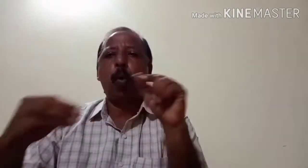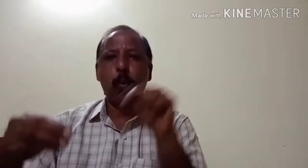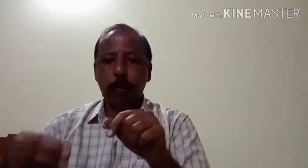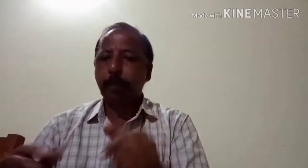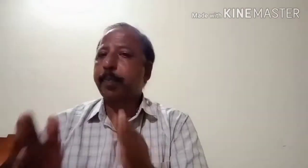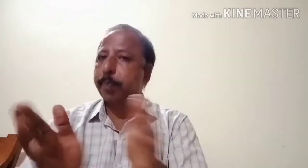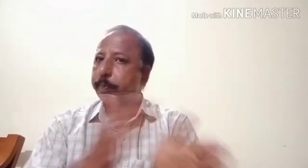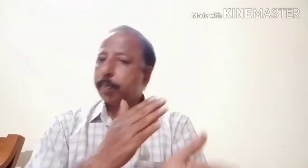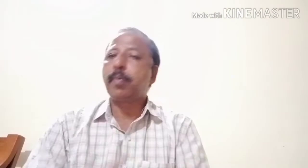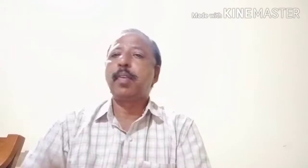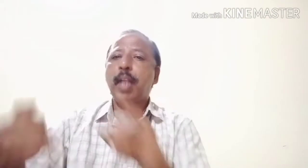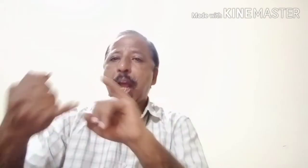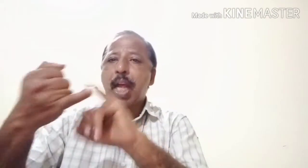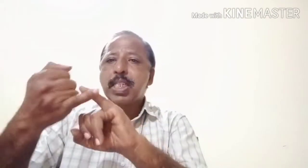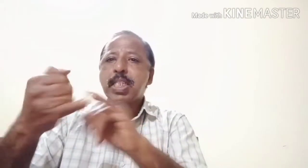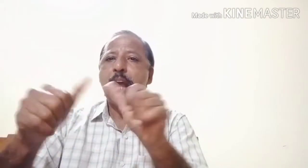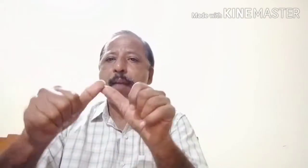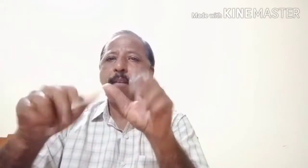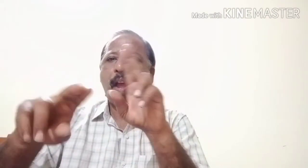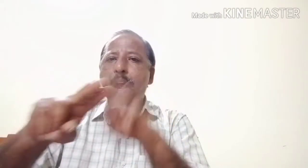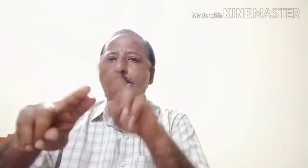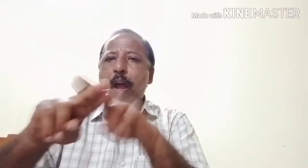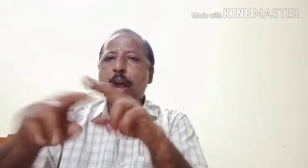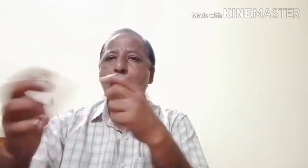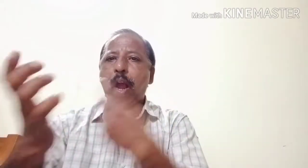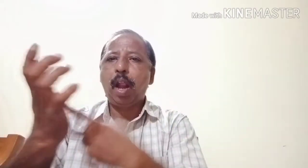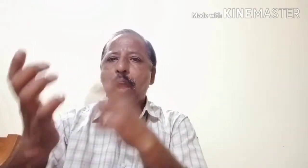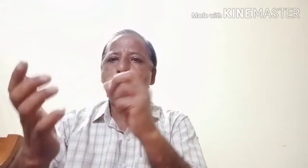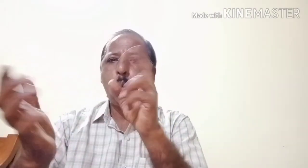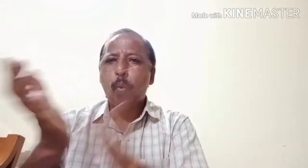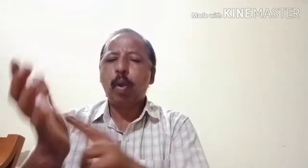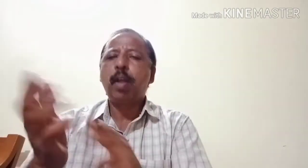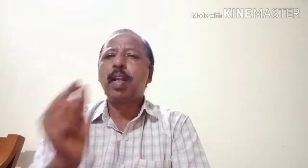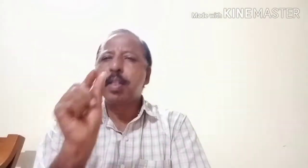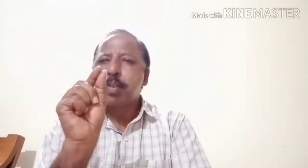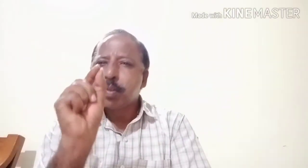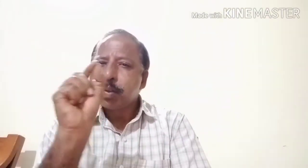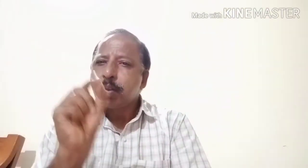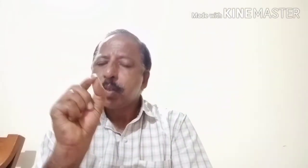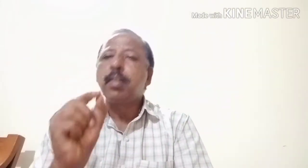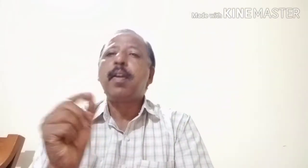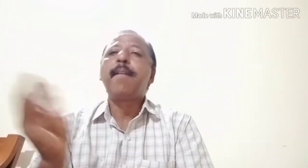If you choosing your own personal life,